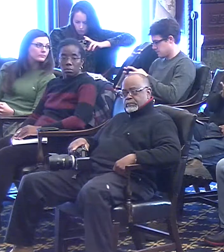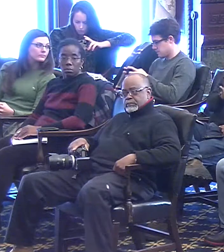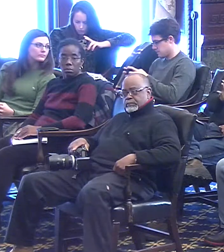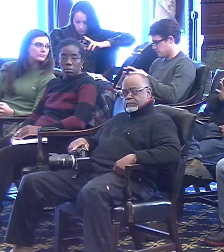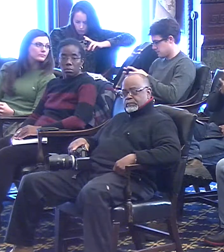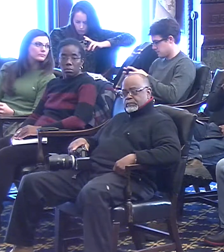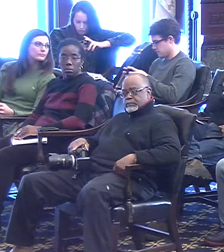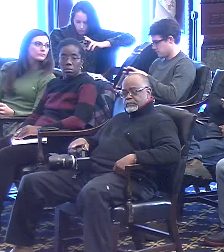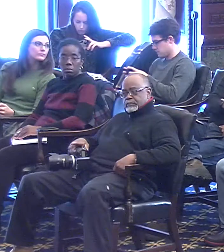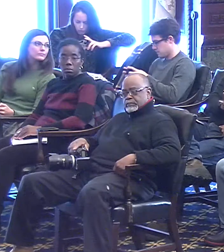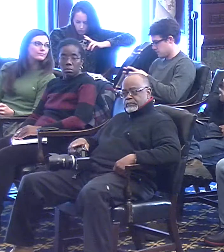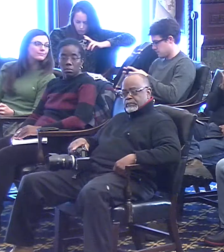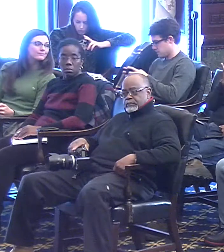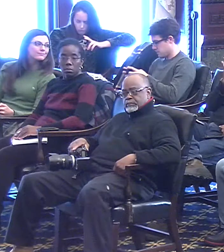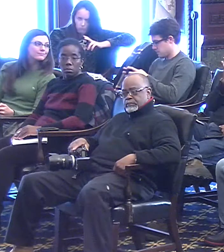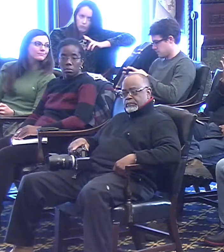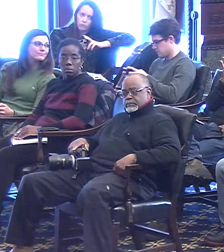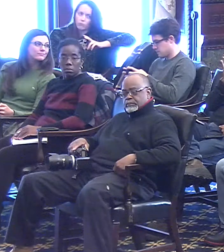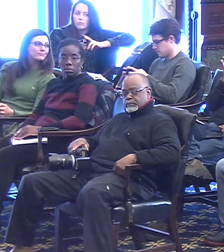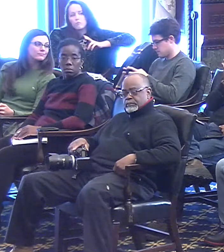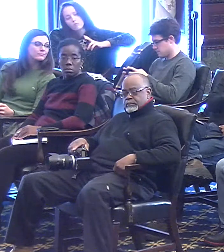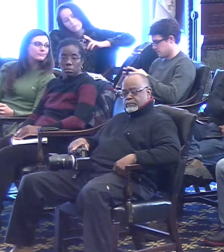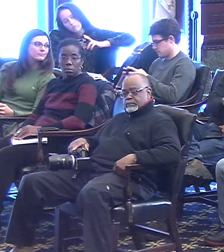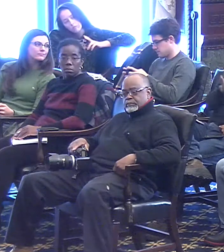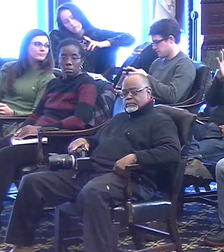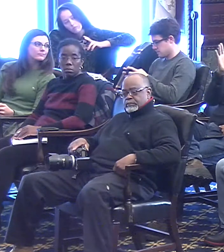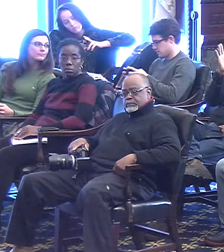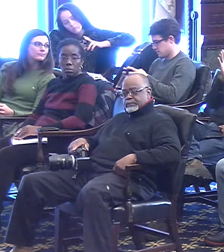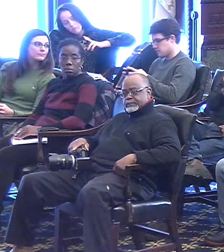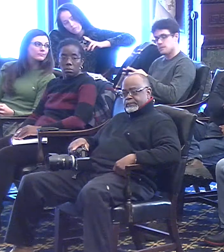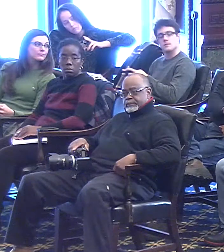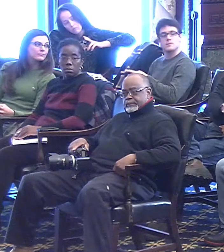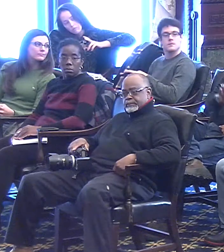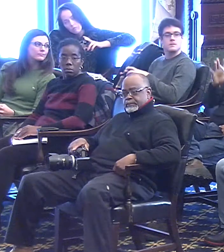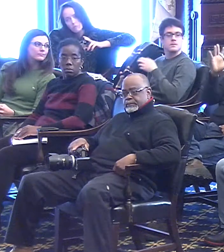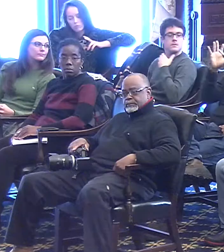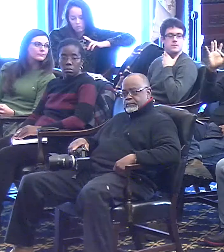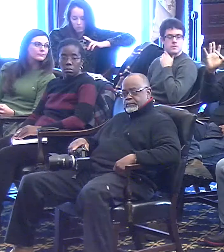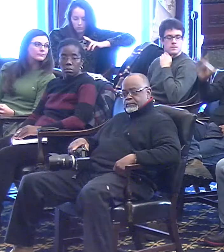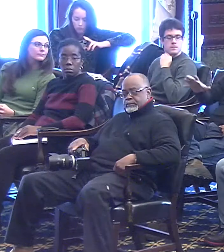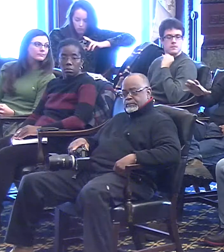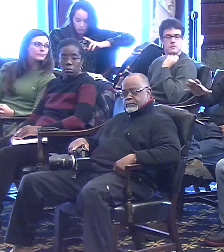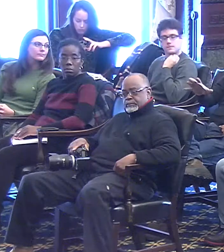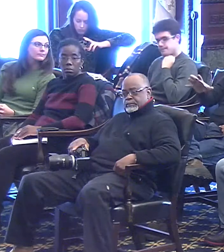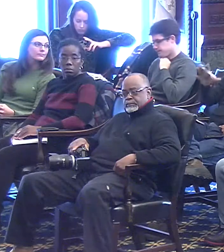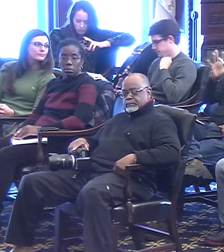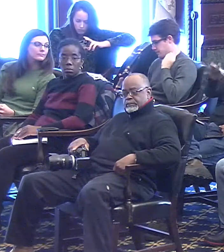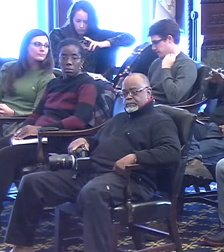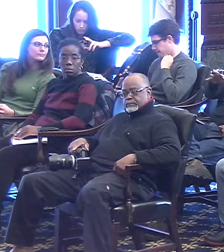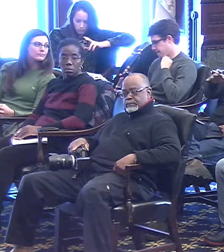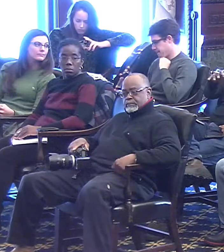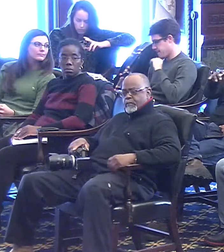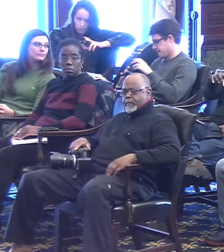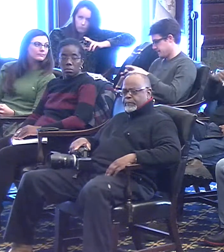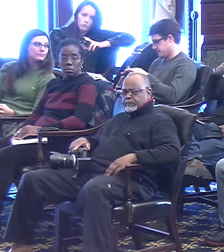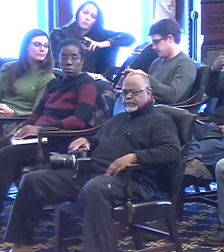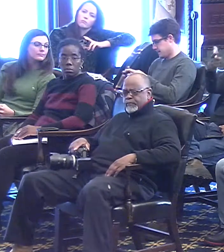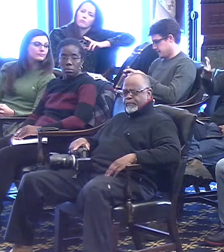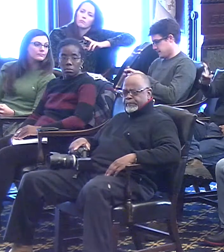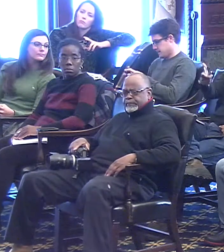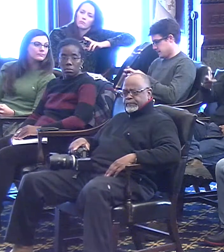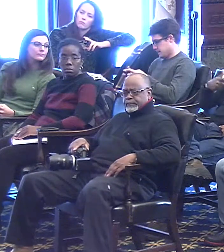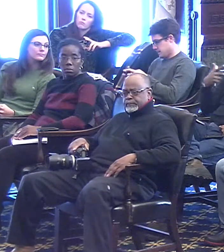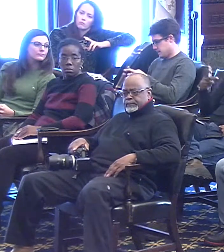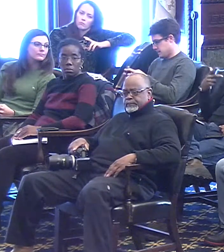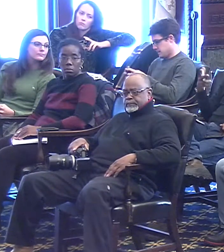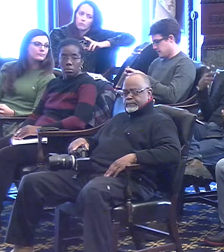I know the school district has the capability to do stuff on their sidewalks, on their blocks. The big streets usually are the purview of